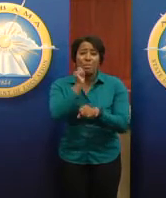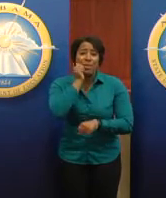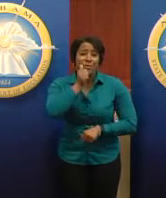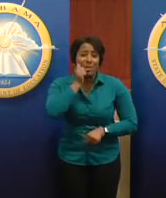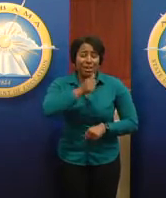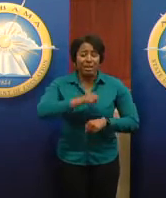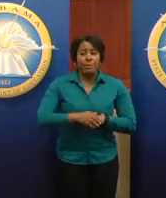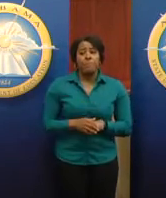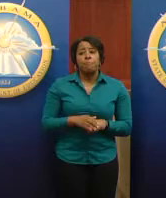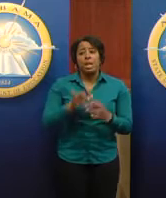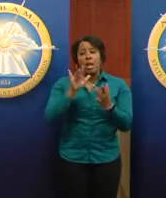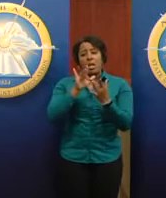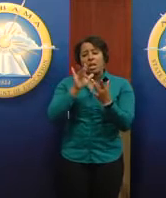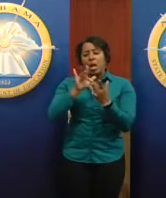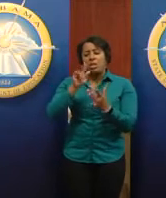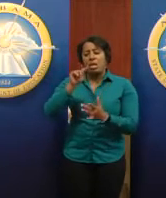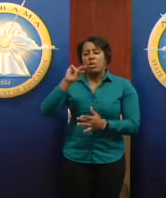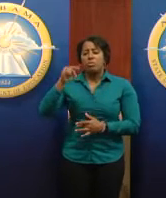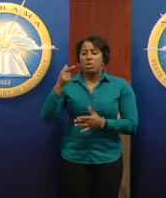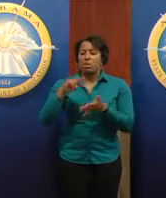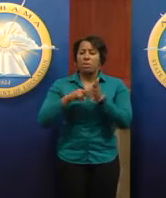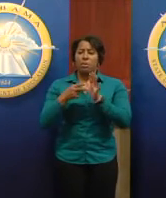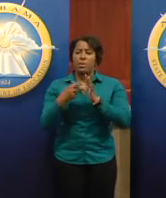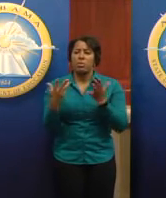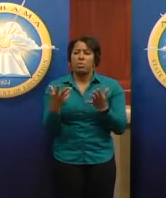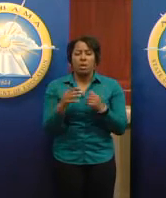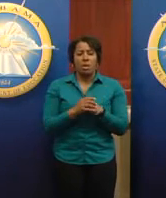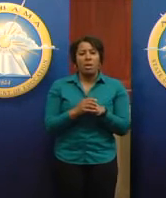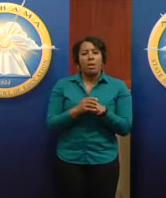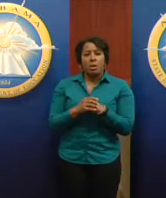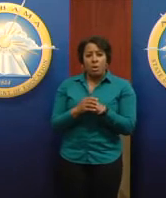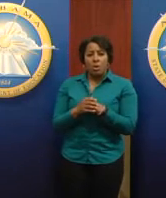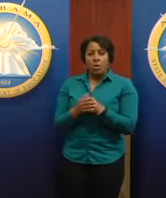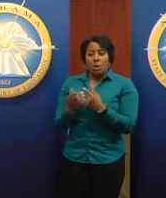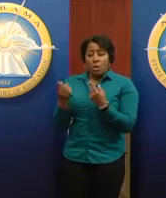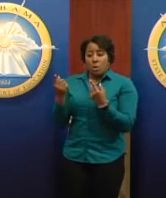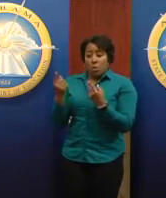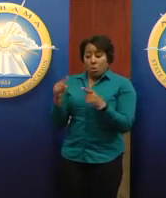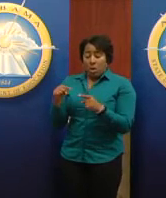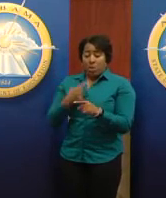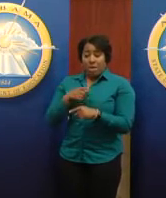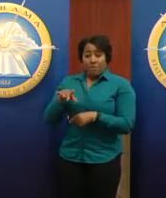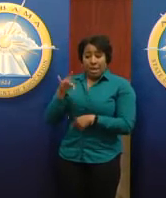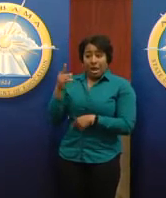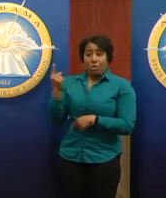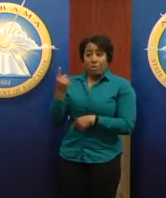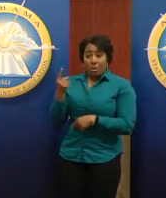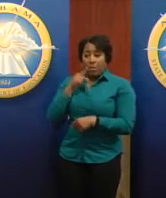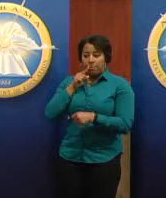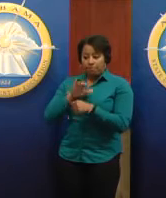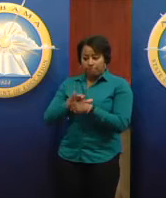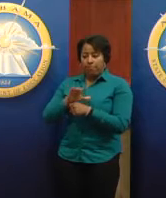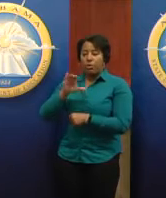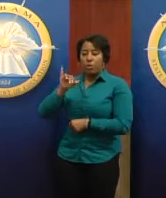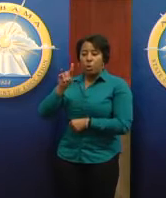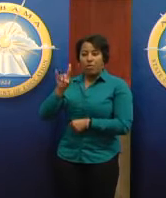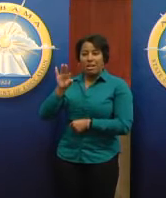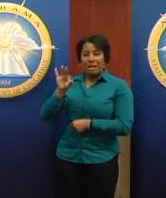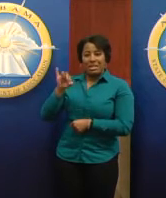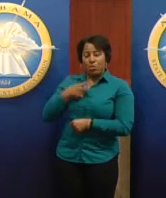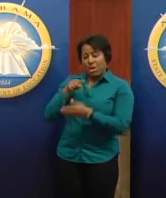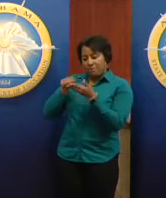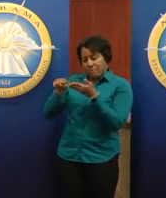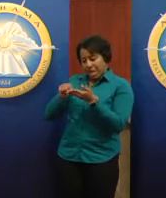is, for those of you who don't know, is that we investigate a case when we learn of a positive case, or that is someone who's infected, and we find